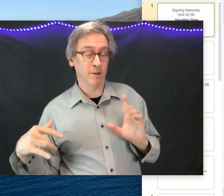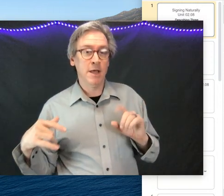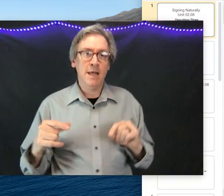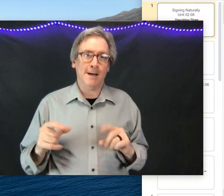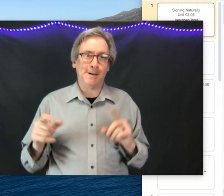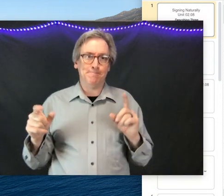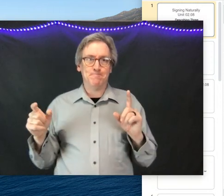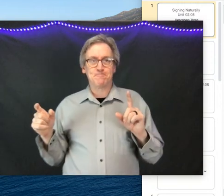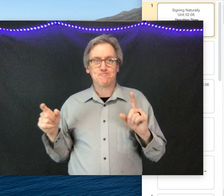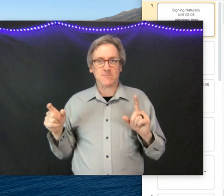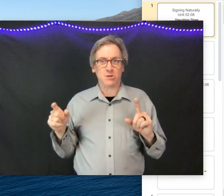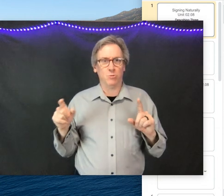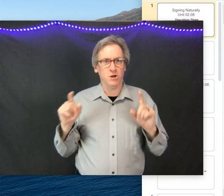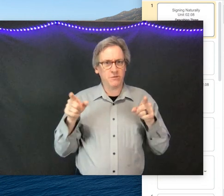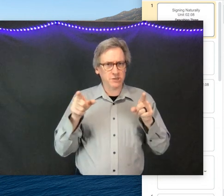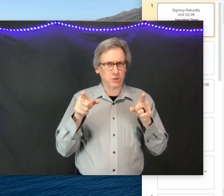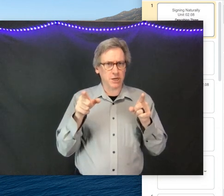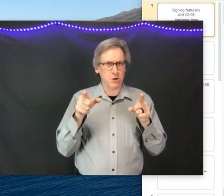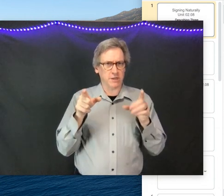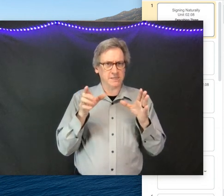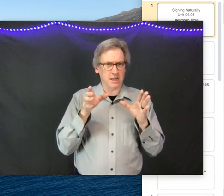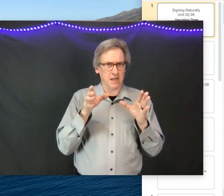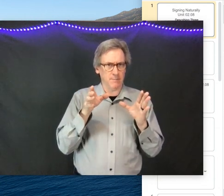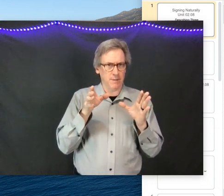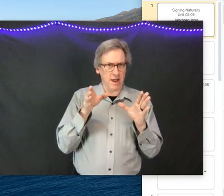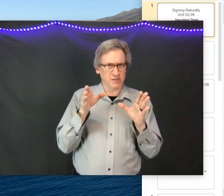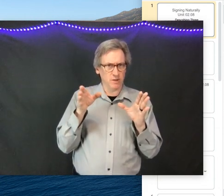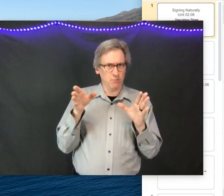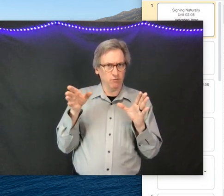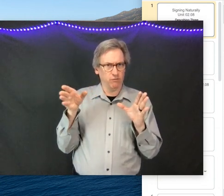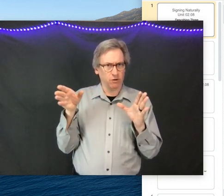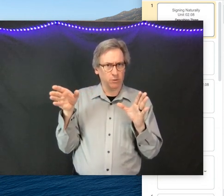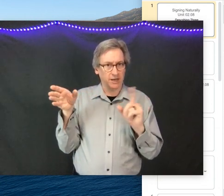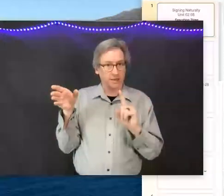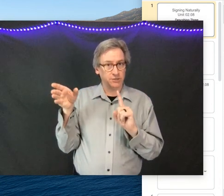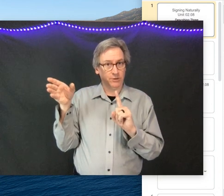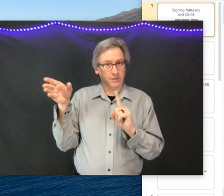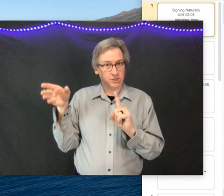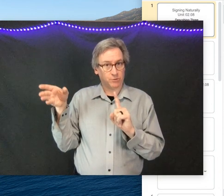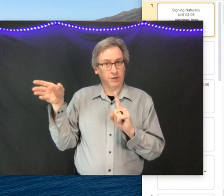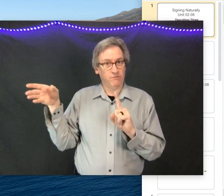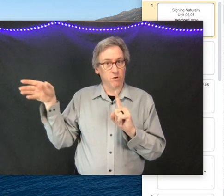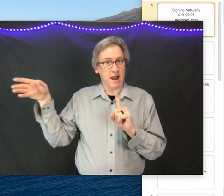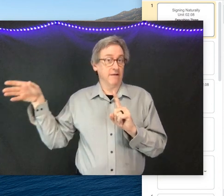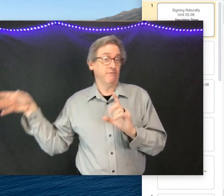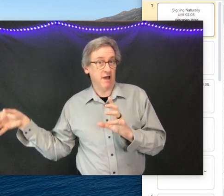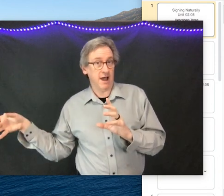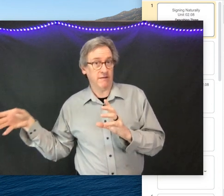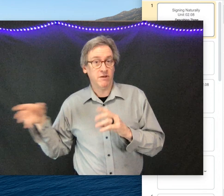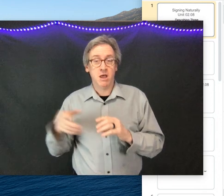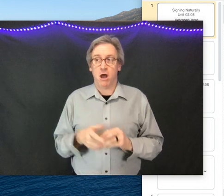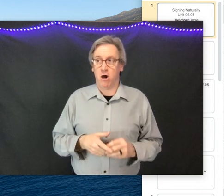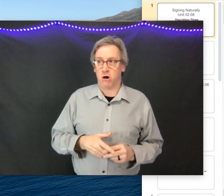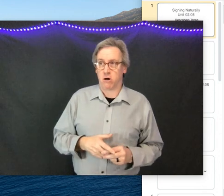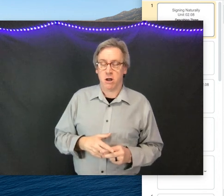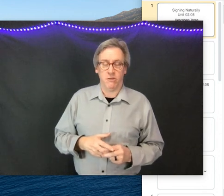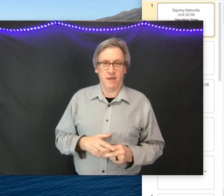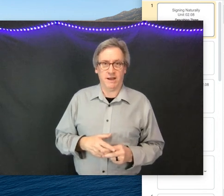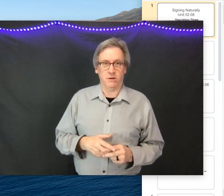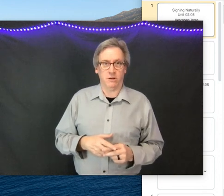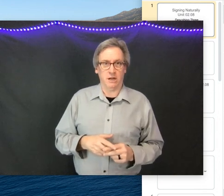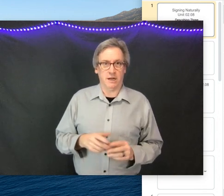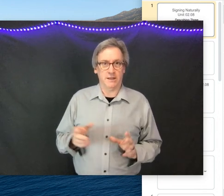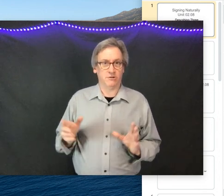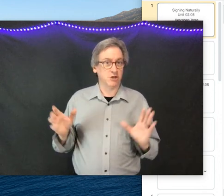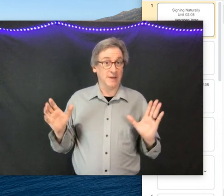vocab. One of the things you're going to notice about as we move forward into units 3, 4, and 5 are